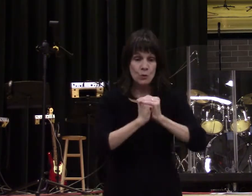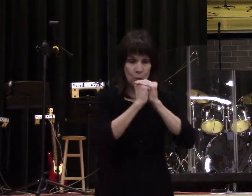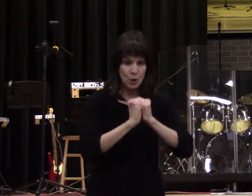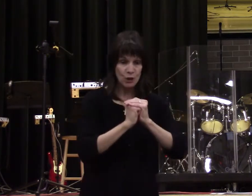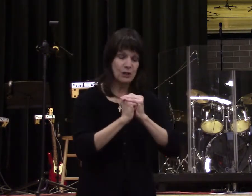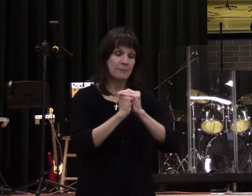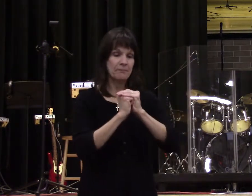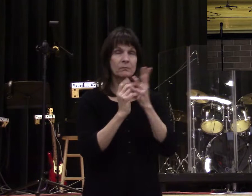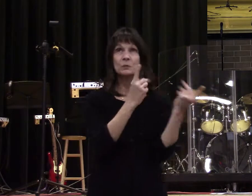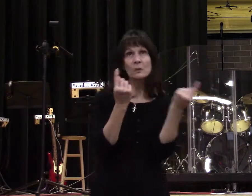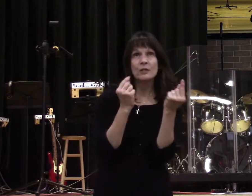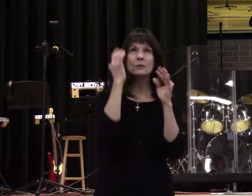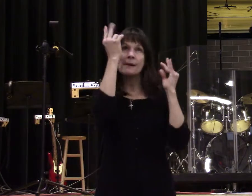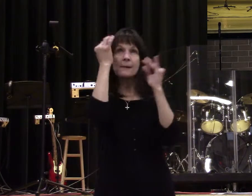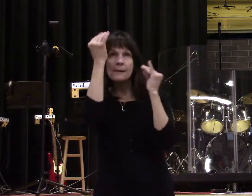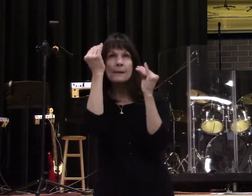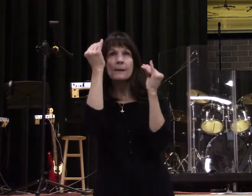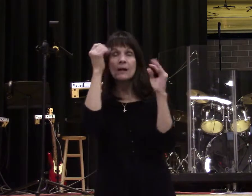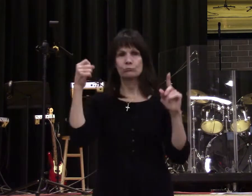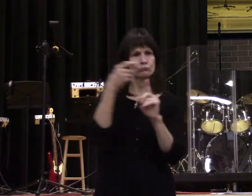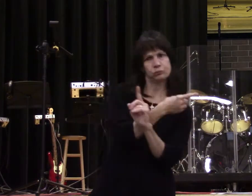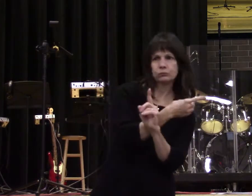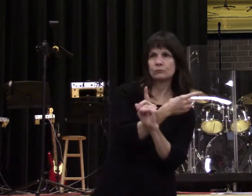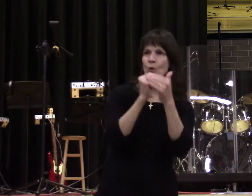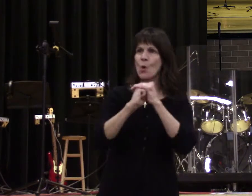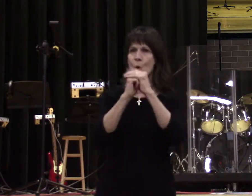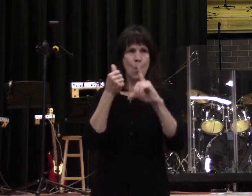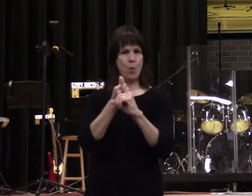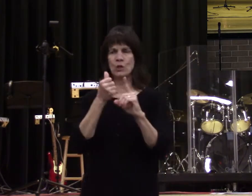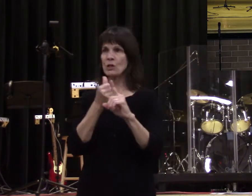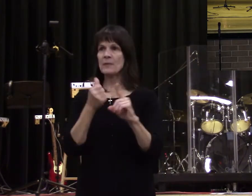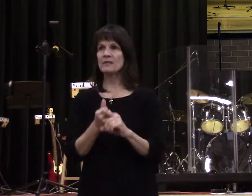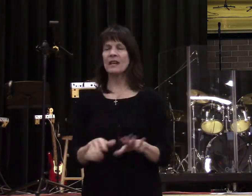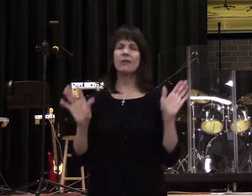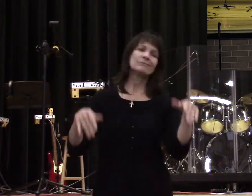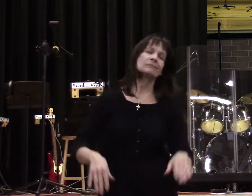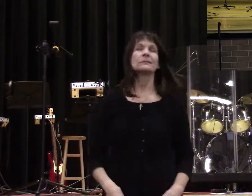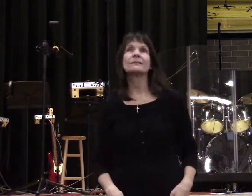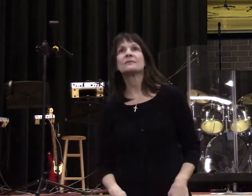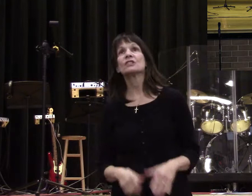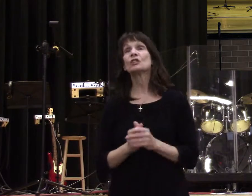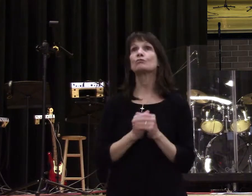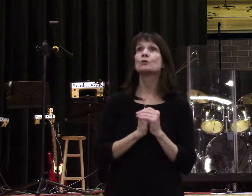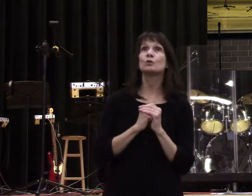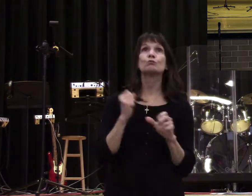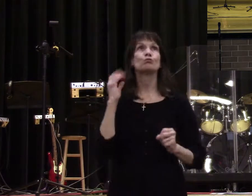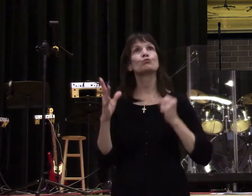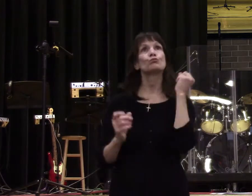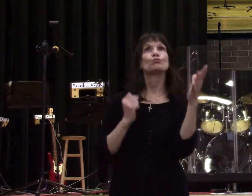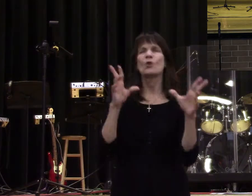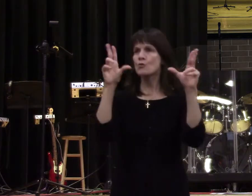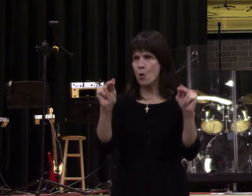just a matter of saying, oh, hallelujah, God is good. Hallelujah. It's got to be our passion. I want to learn how to worship. Do you know